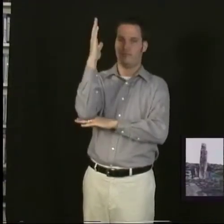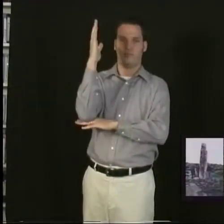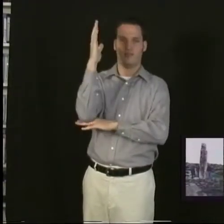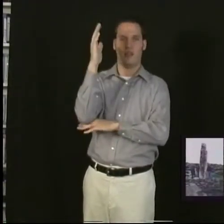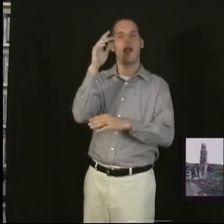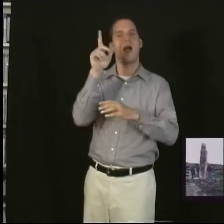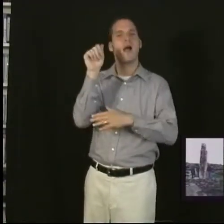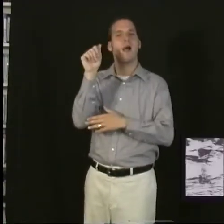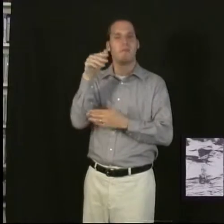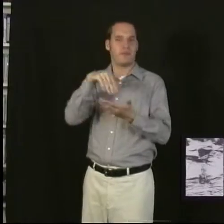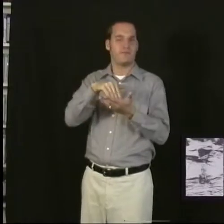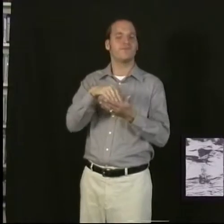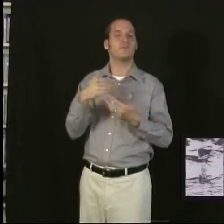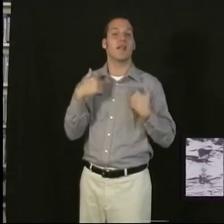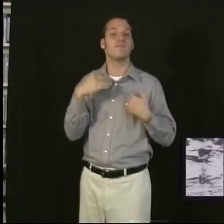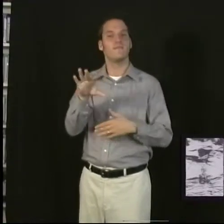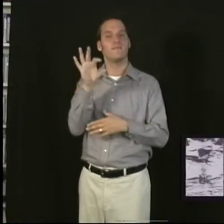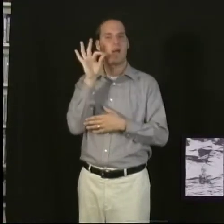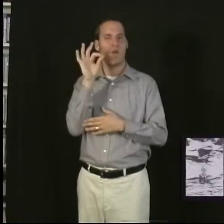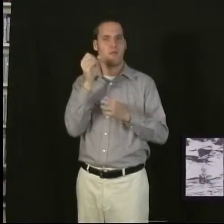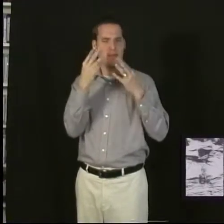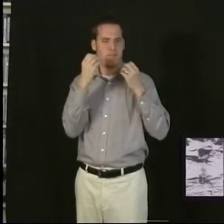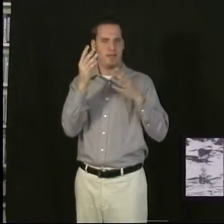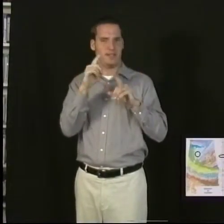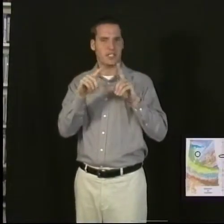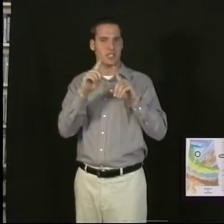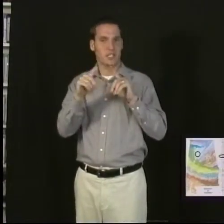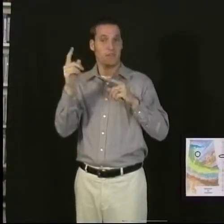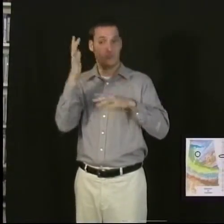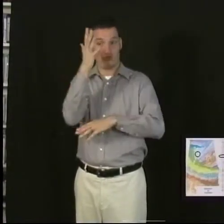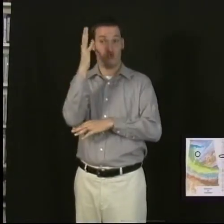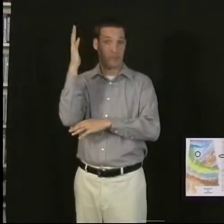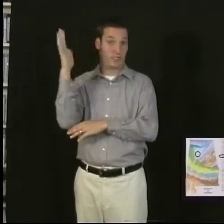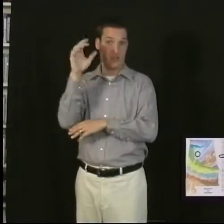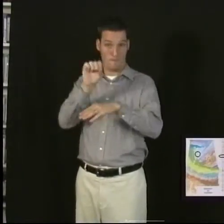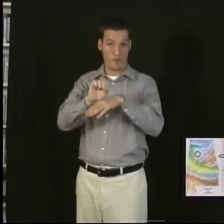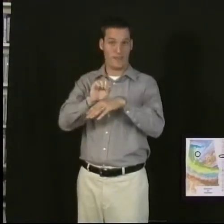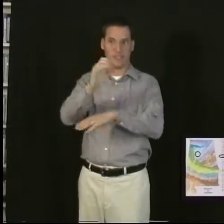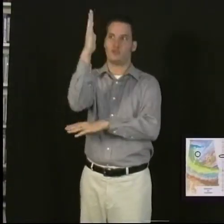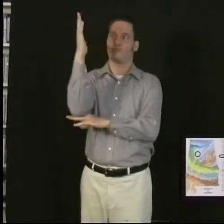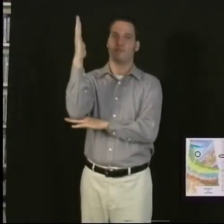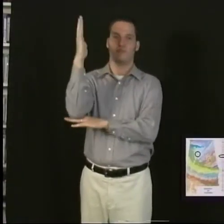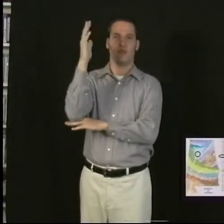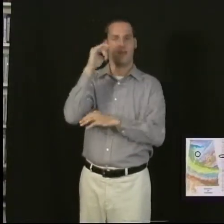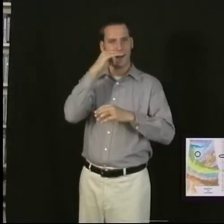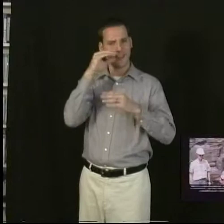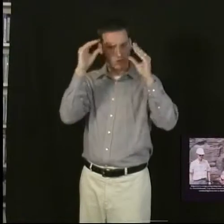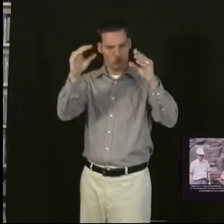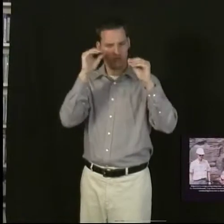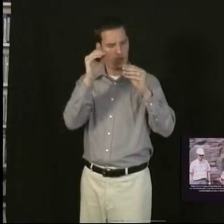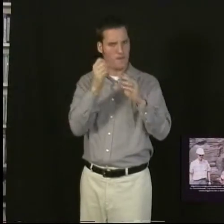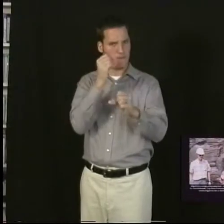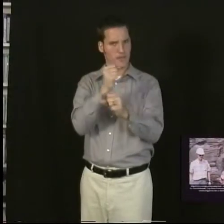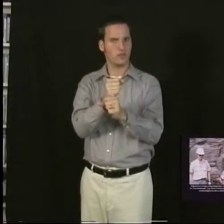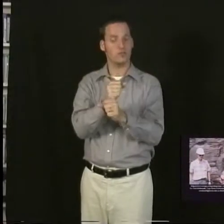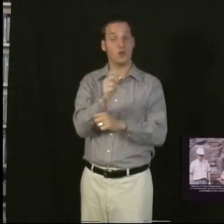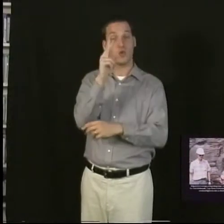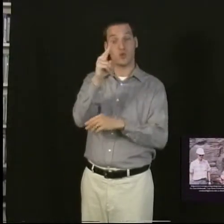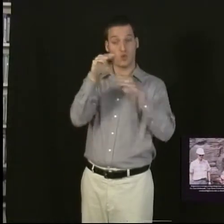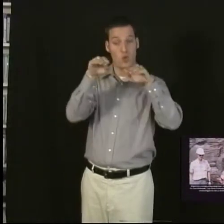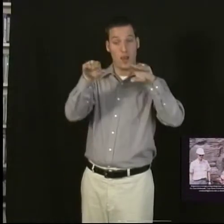central Alabama, there's a large coal mine where they found all kinds of petrified trees standing up. Now, the kids have been taught for years that those two layers of